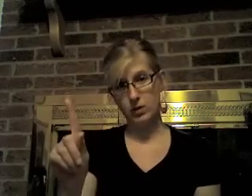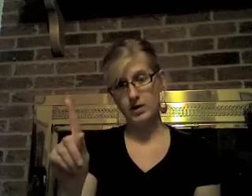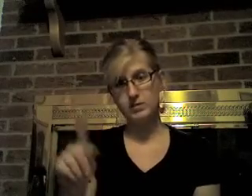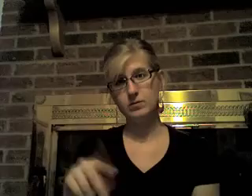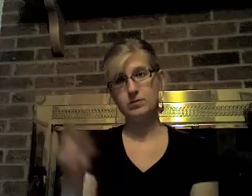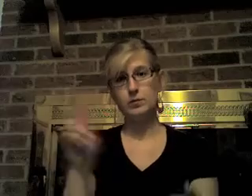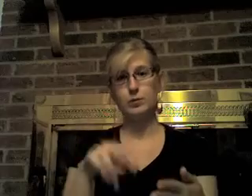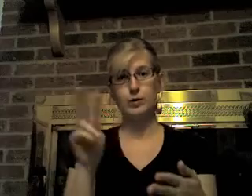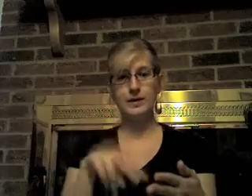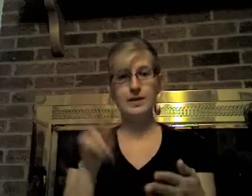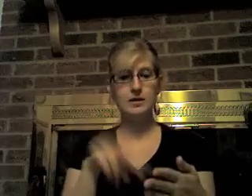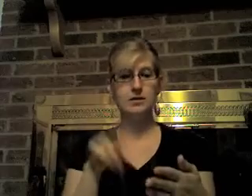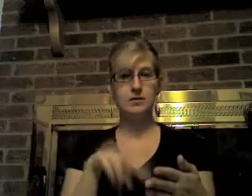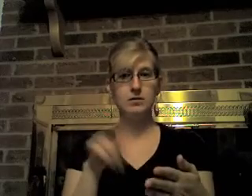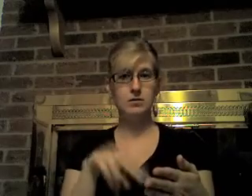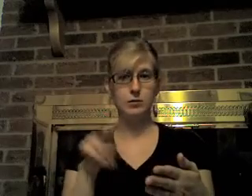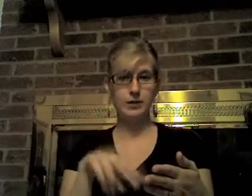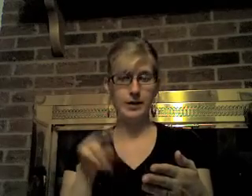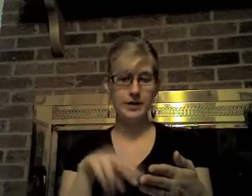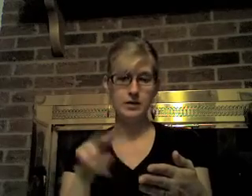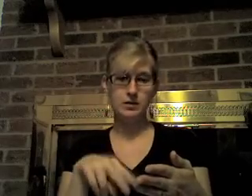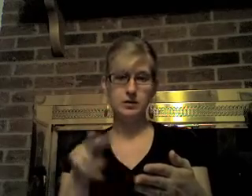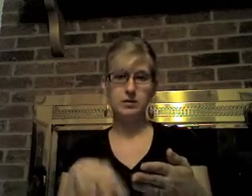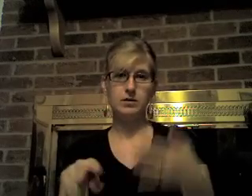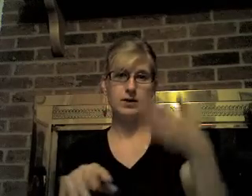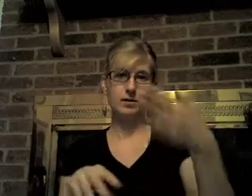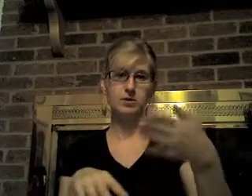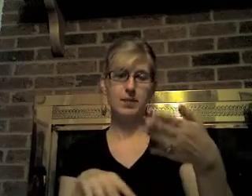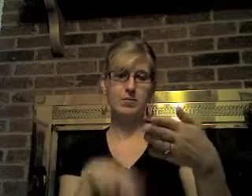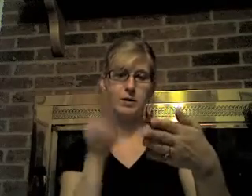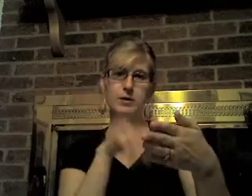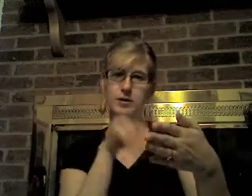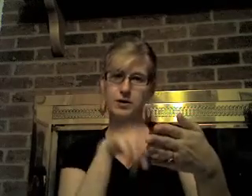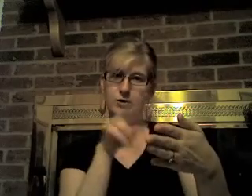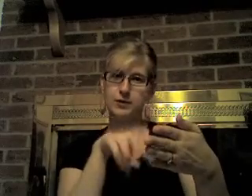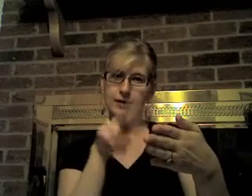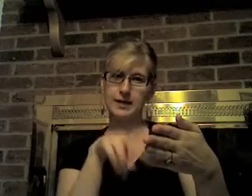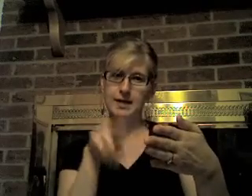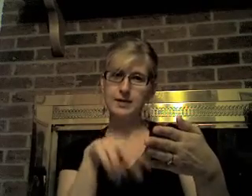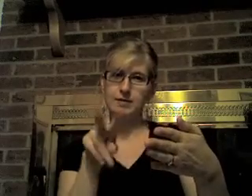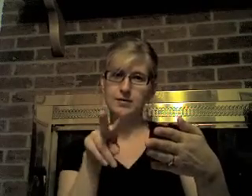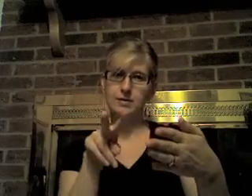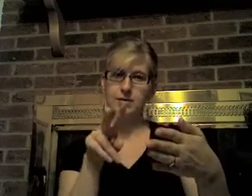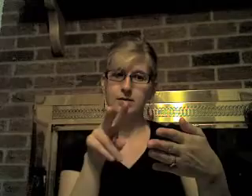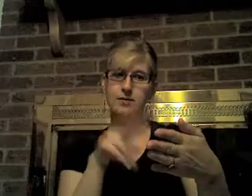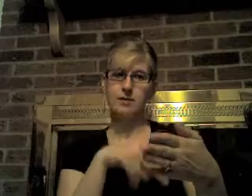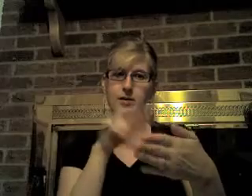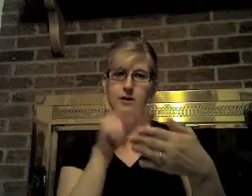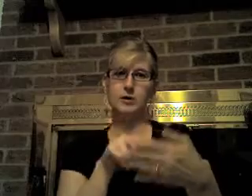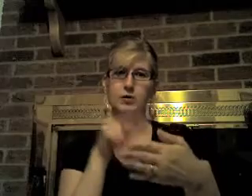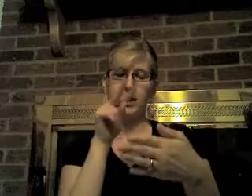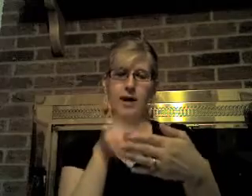61, read, read. Here's your paper and you're reading it. You